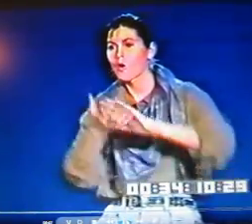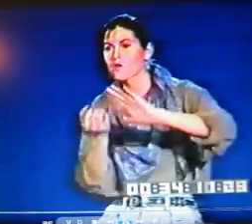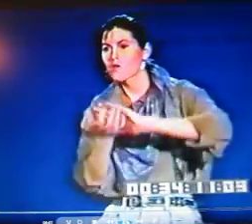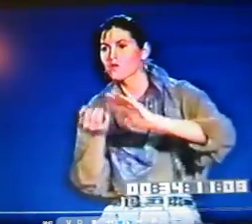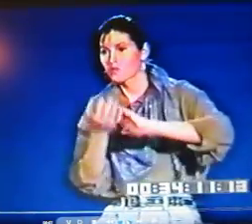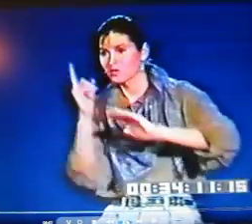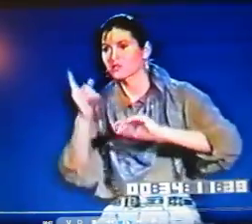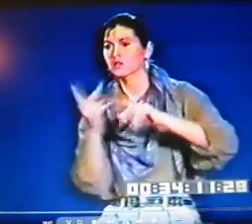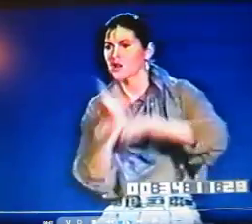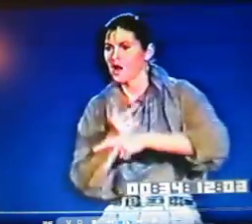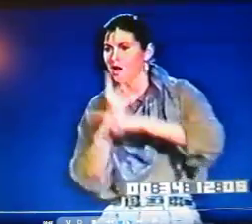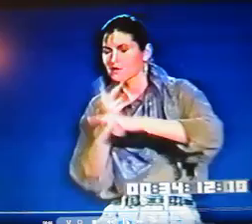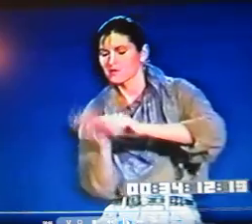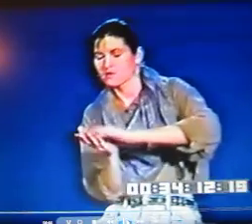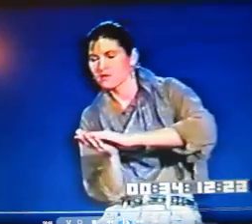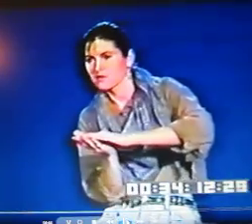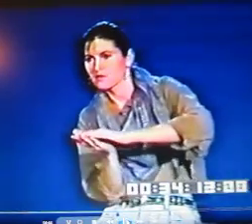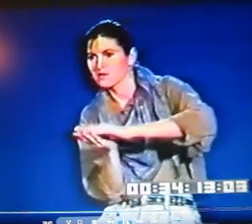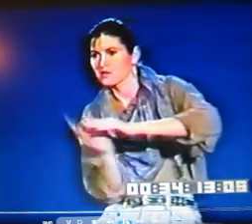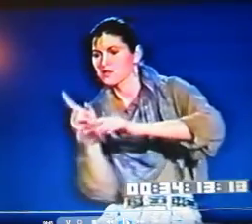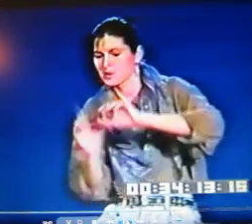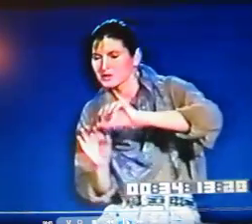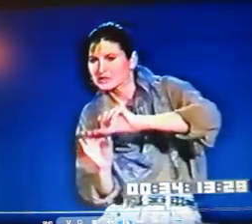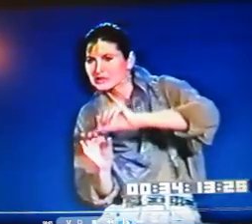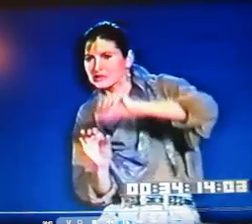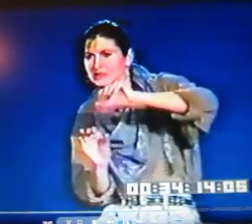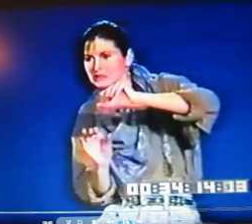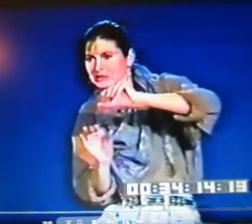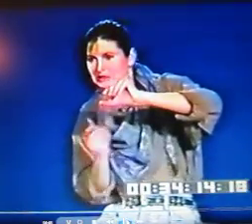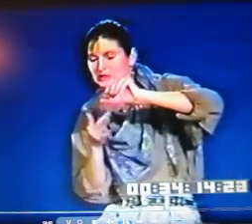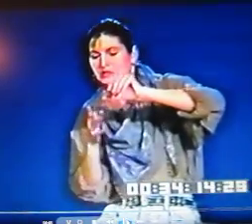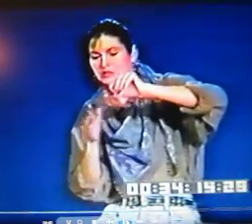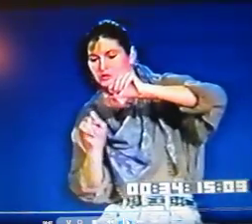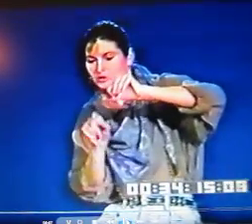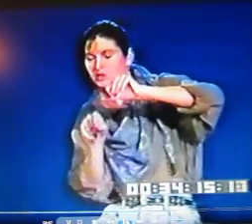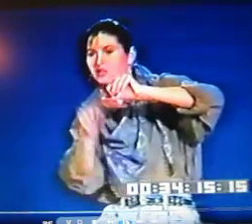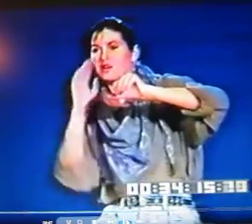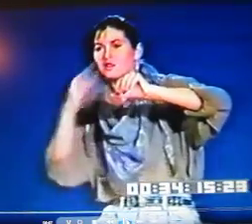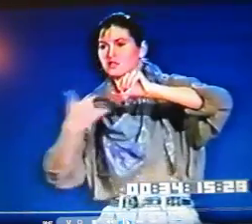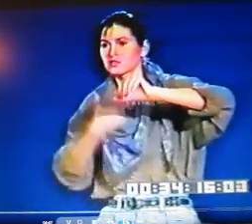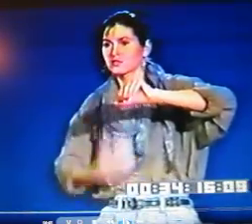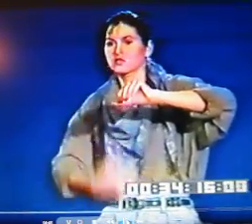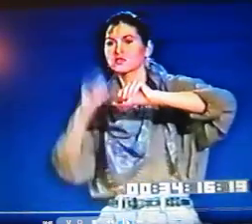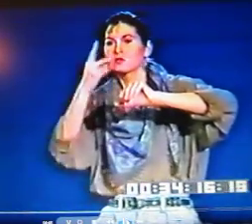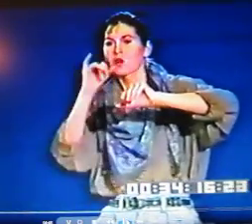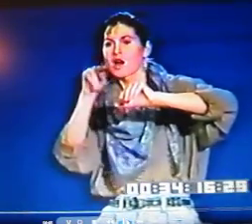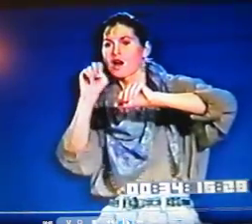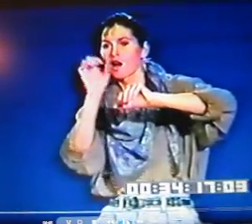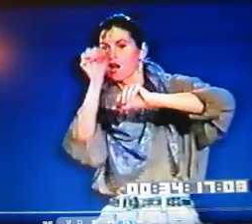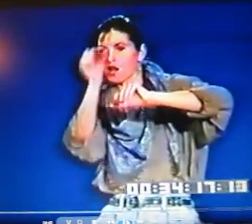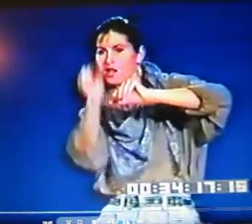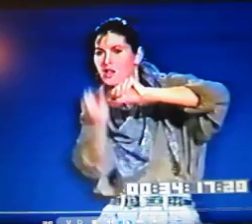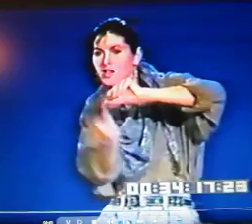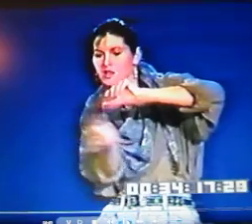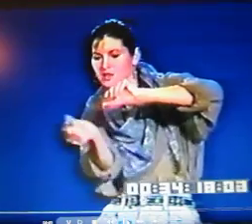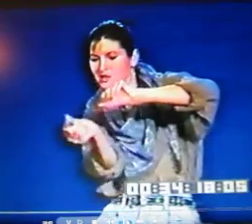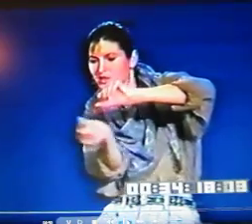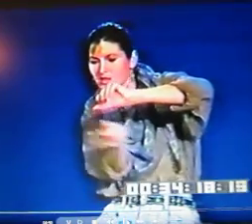And now we're ready to debone the fish. We have to be very careful about opening the fish in the same incision we made at the